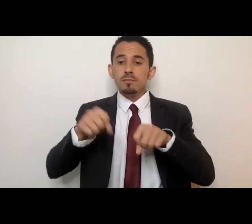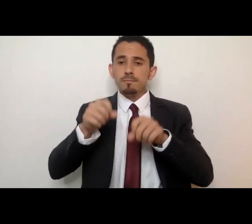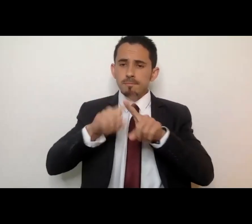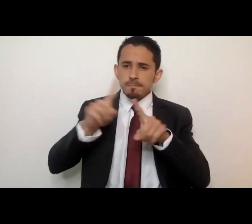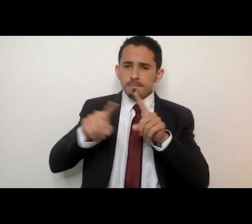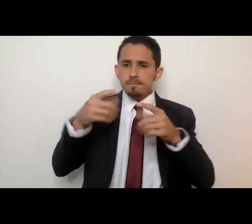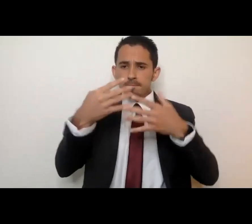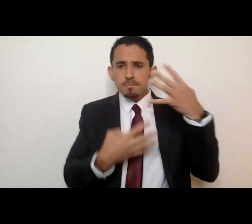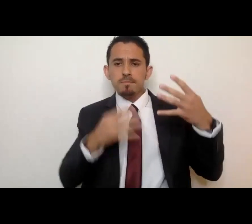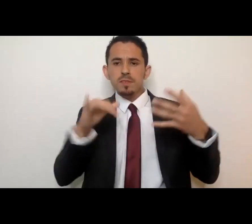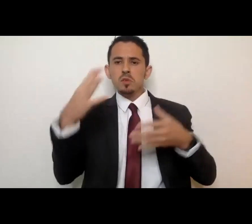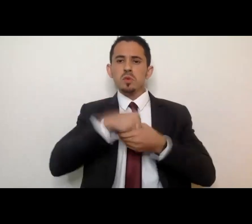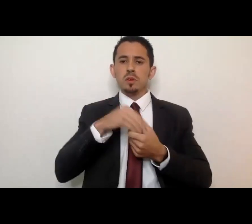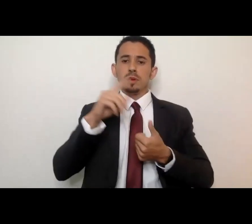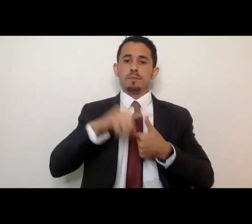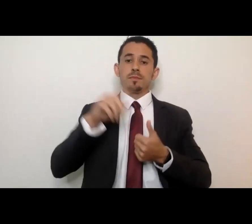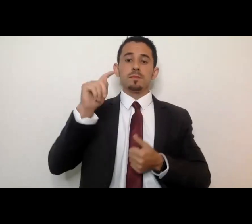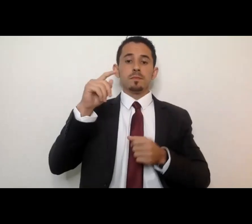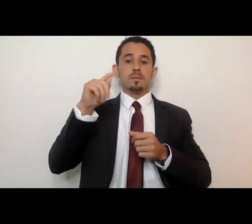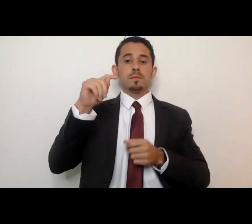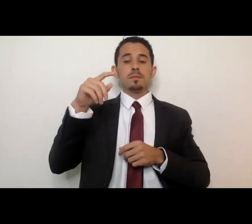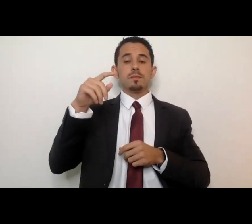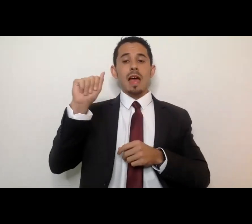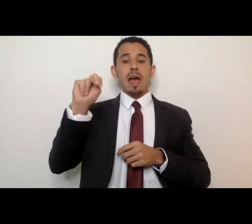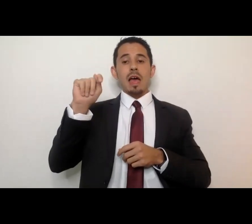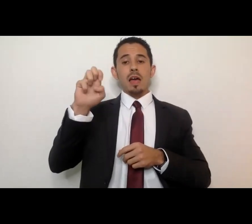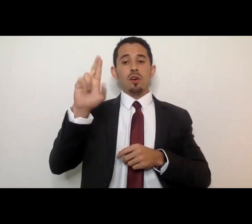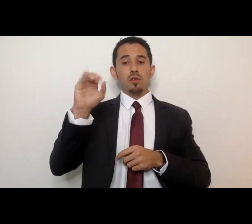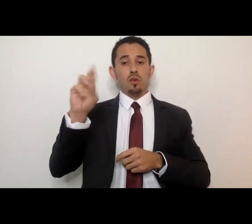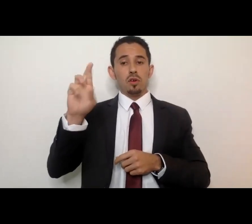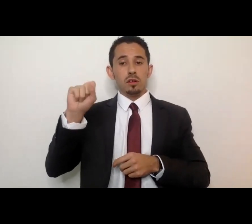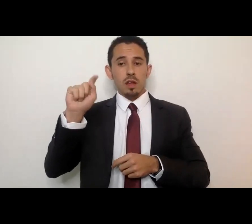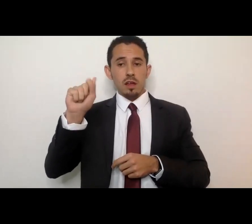there. Mode of transmission needs to be considered.